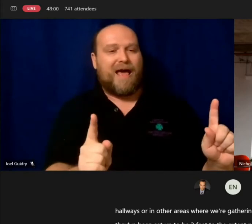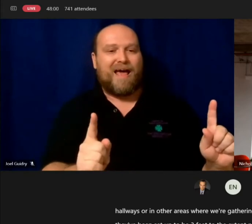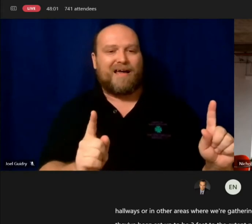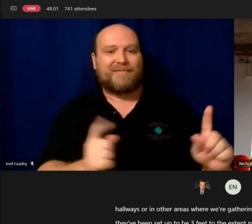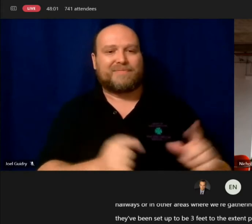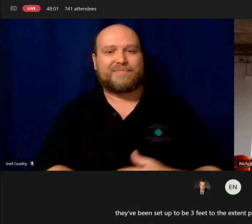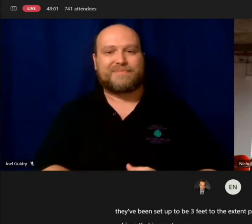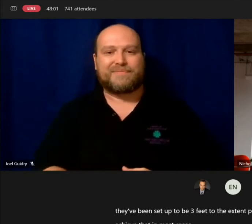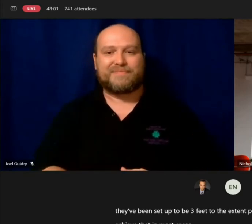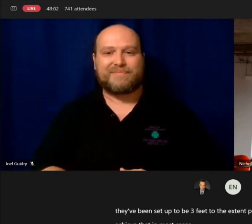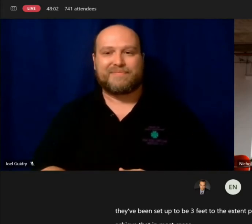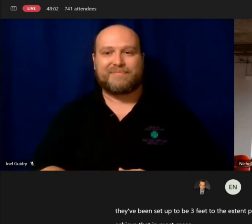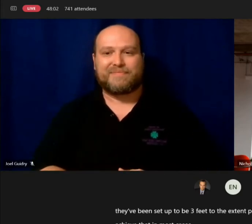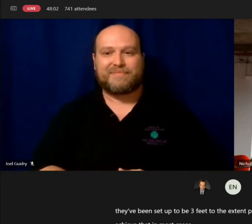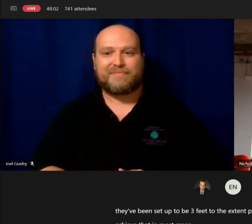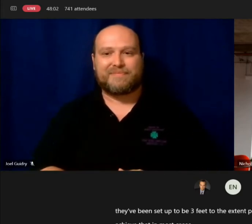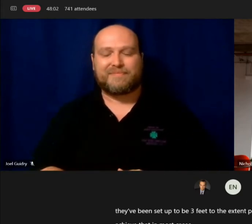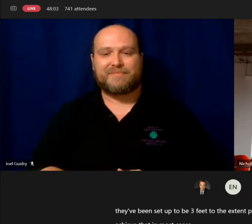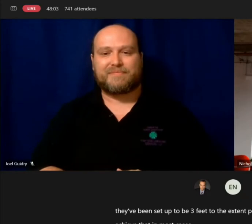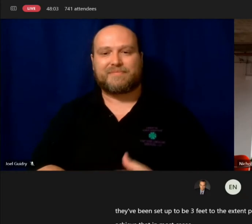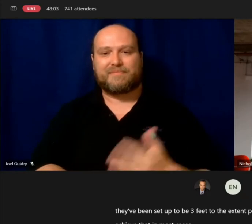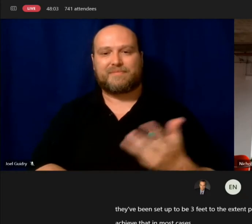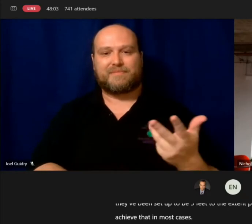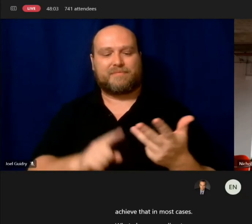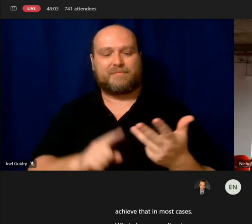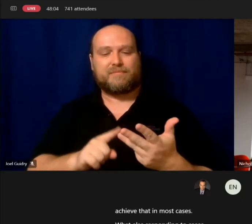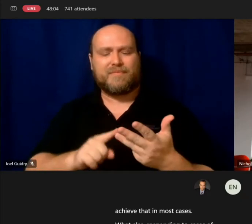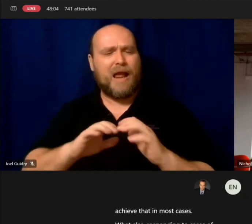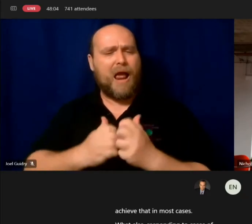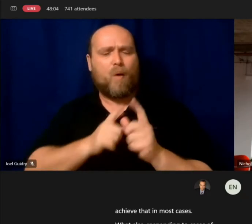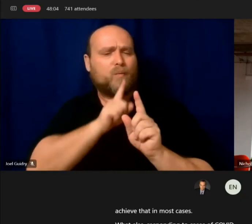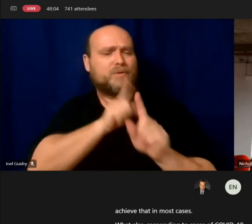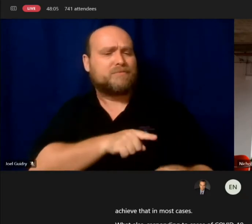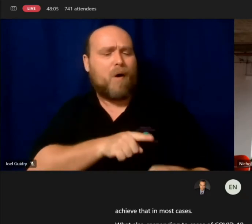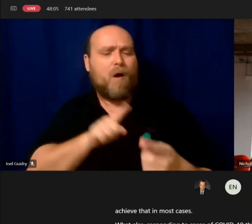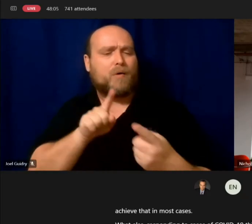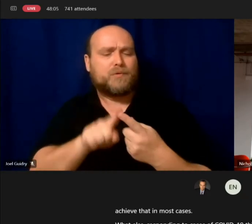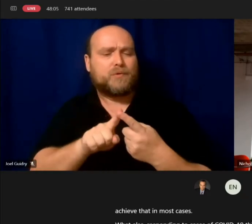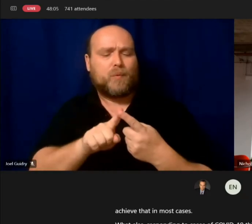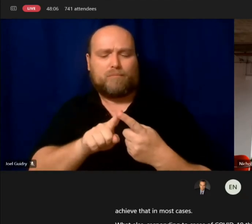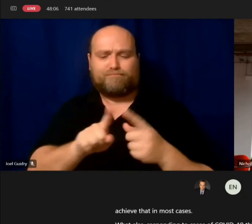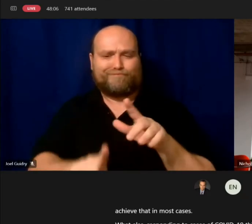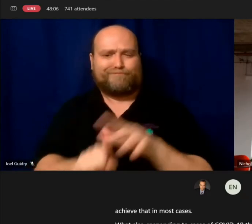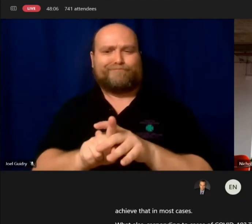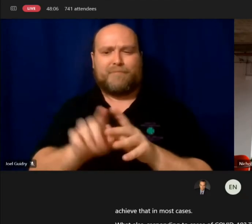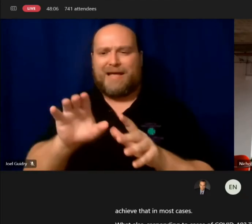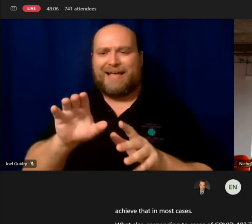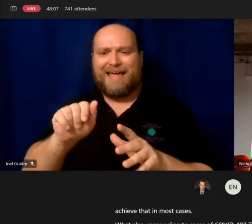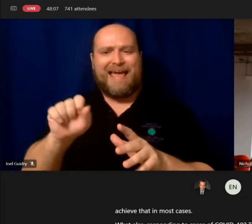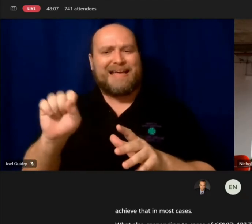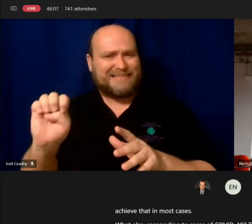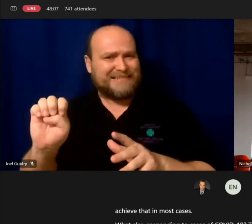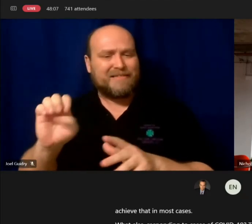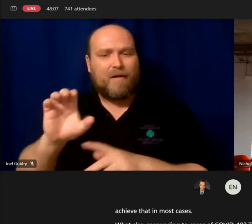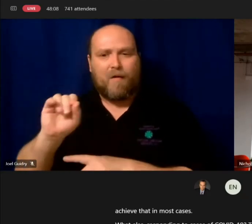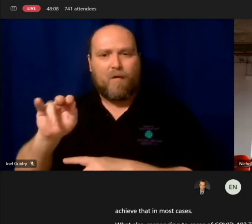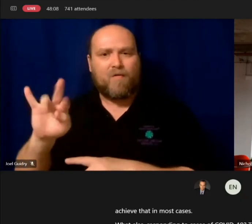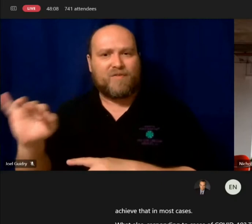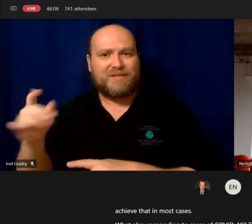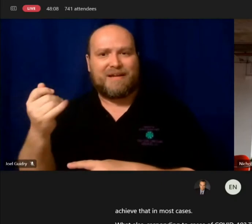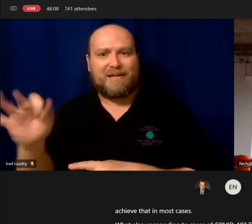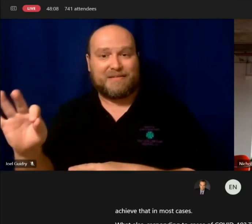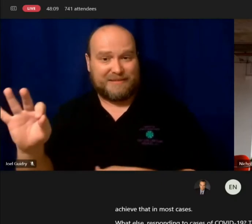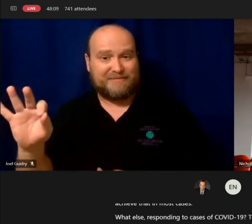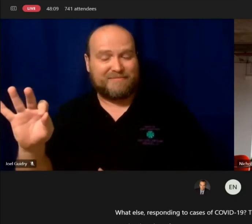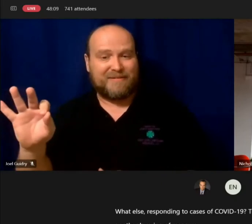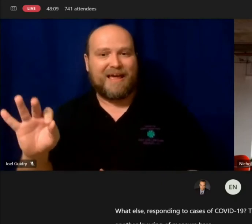What else? Responding to cases of COVID-19. This is really important. That's another layering of measure here that will allow